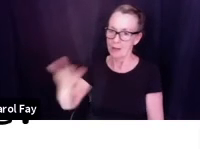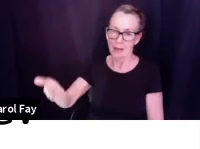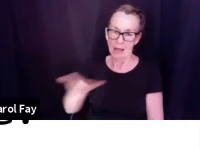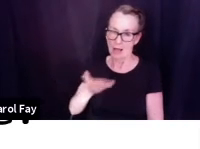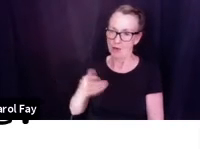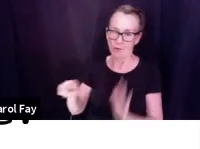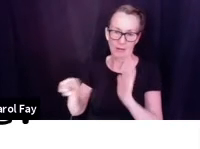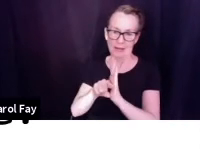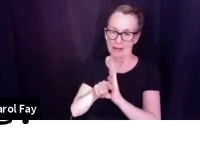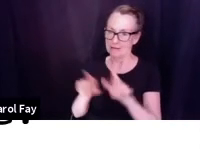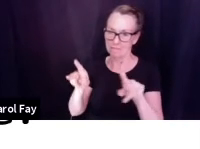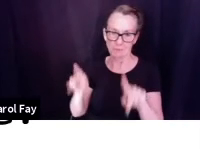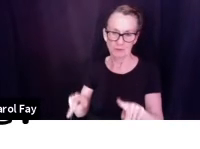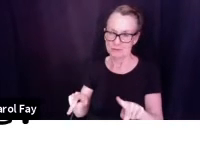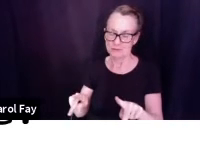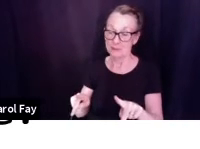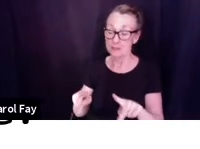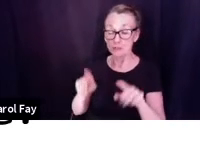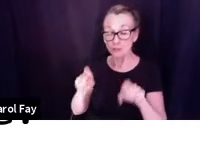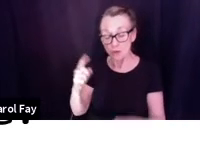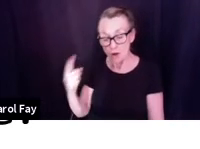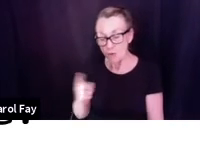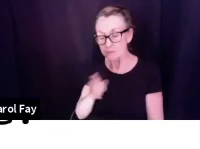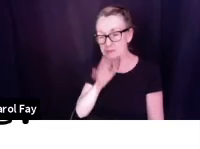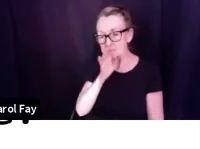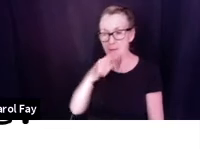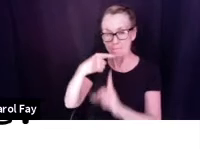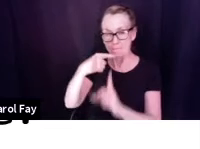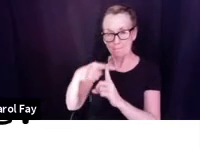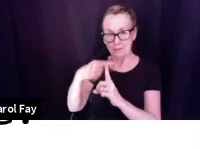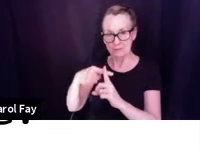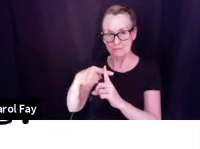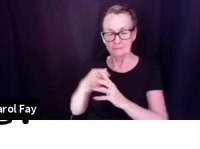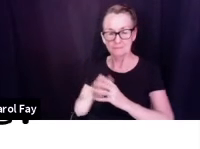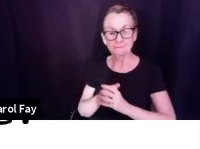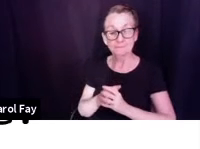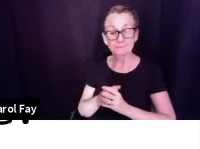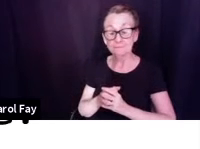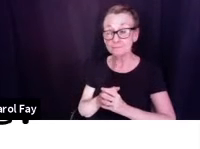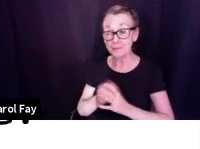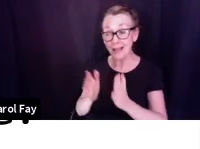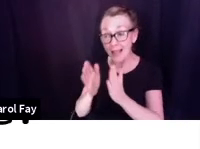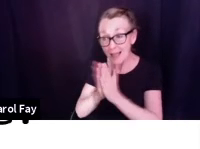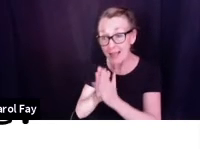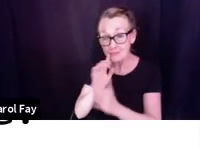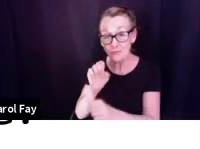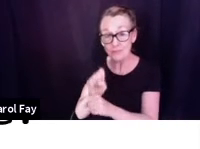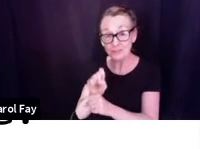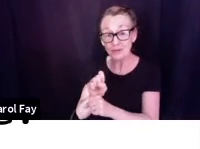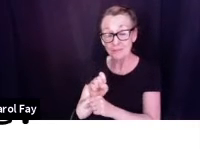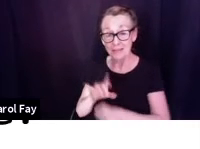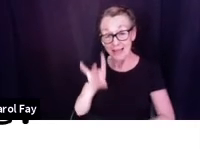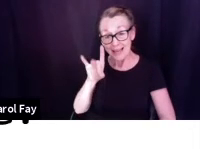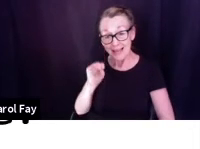and however you say it should always be positive. And also ask for the job, okay? 80%